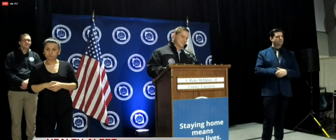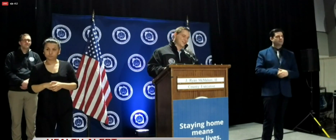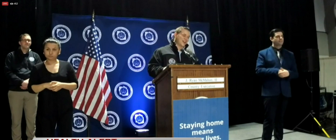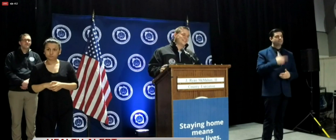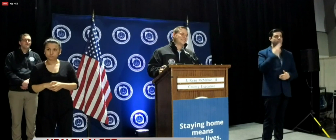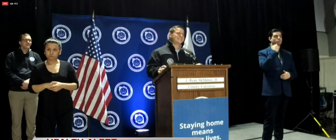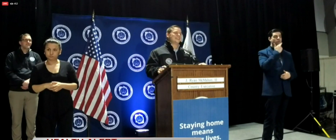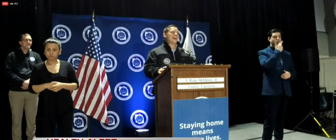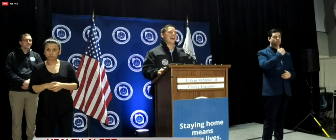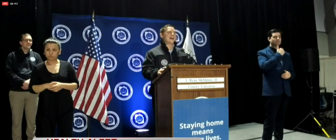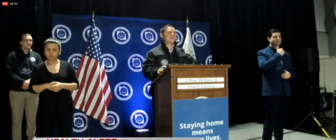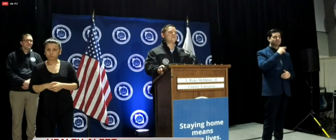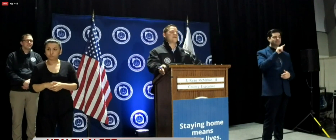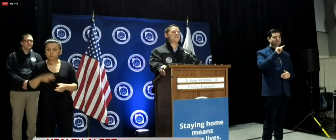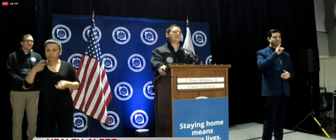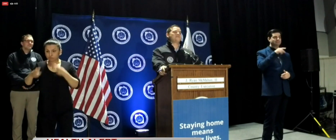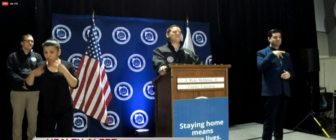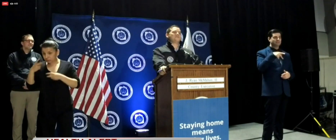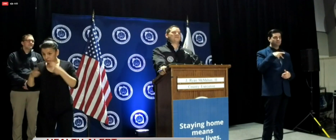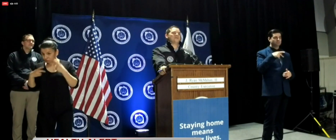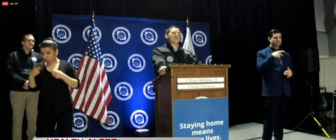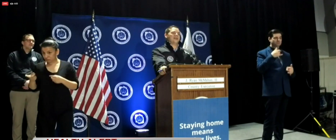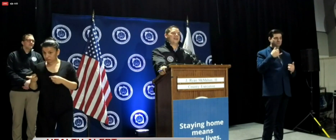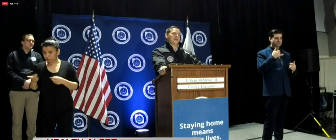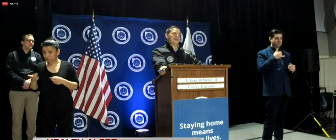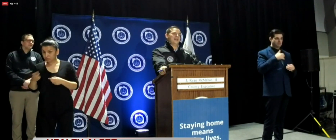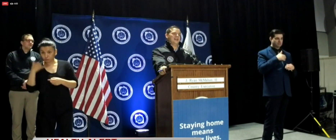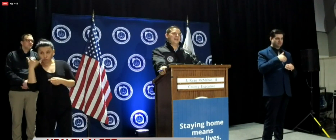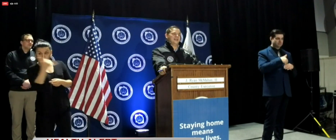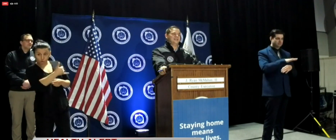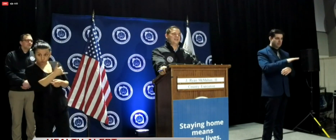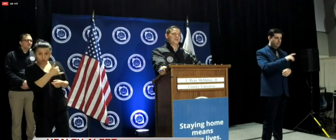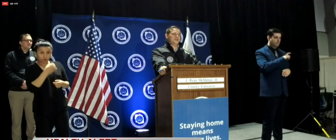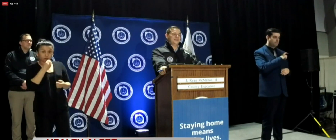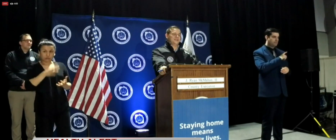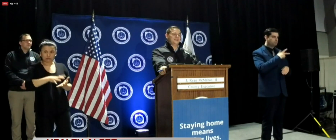home with boxes of food? I mean,